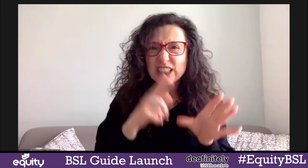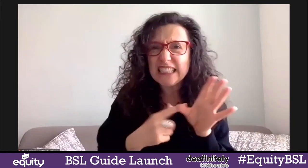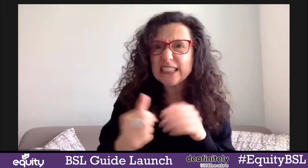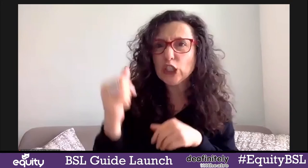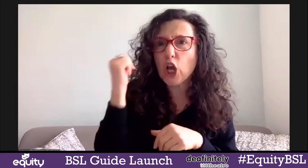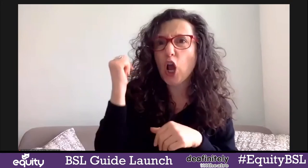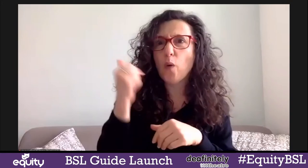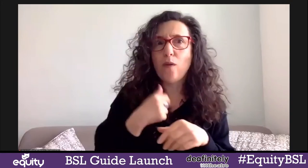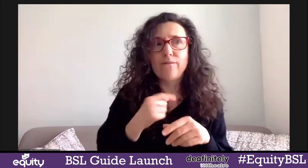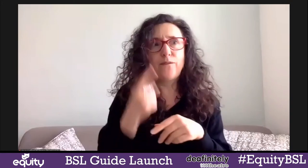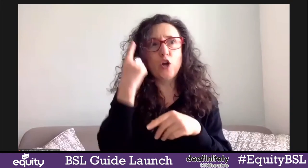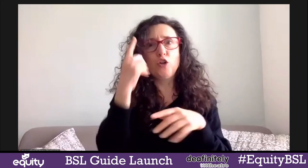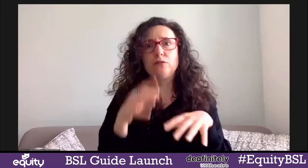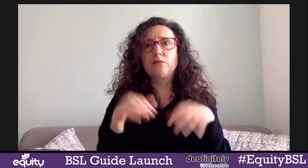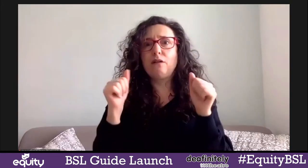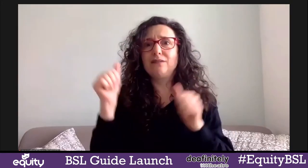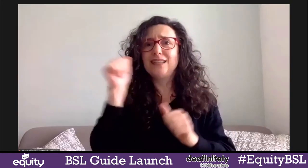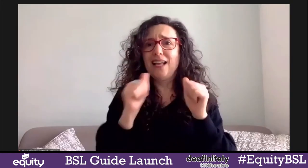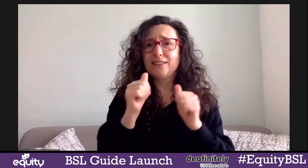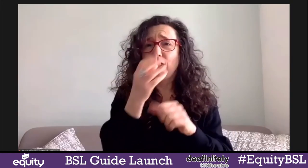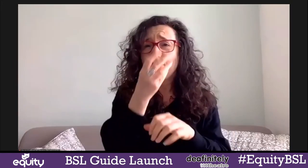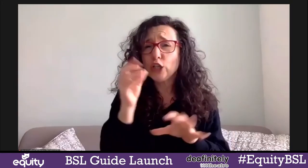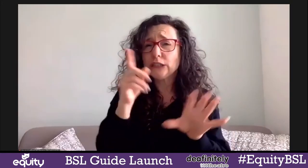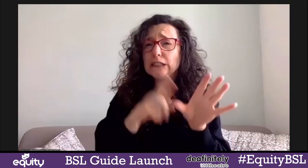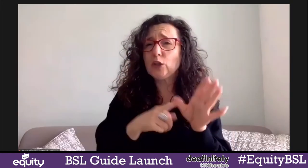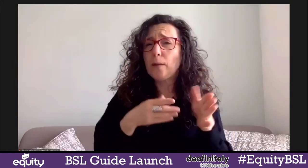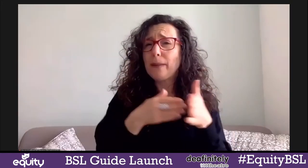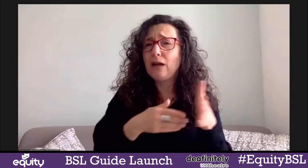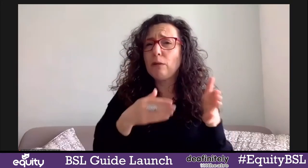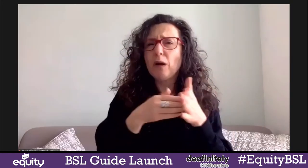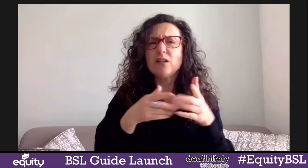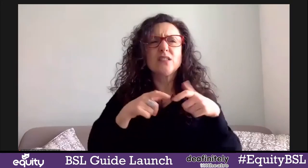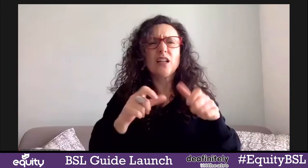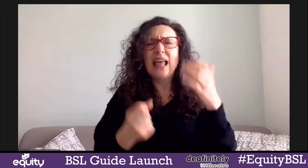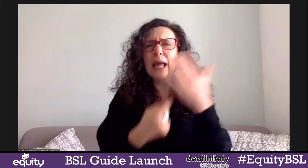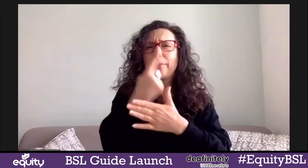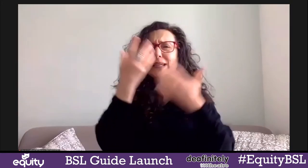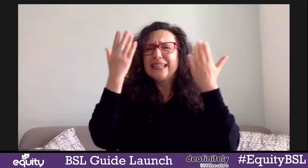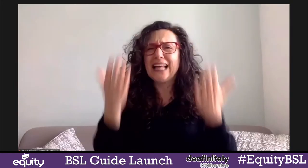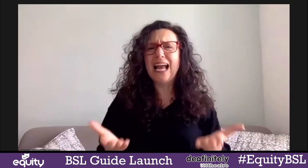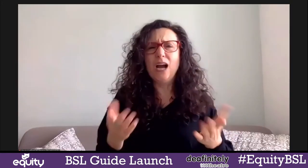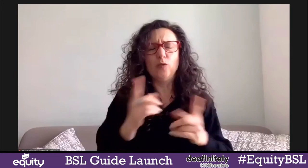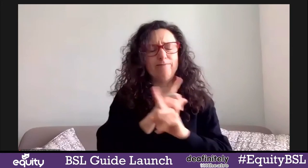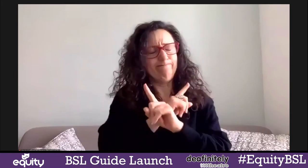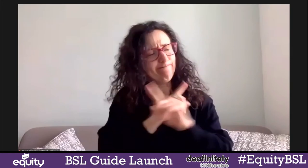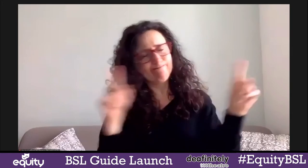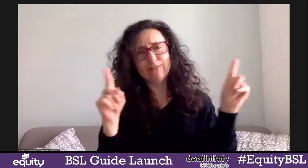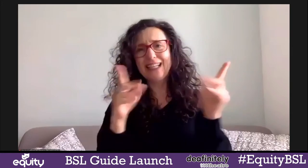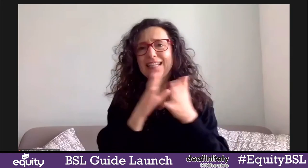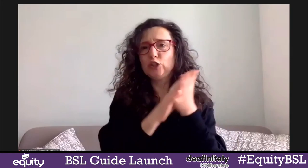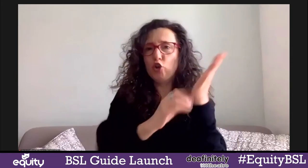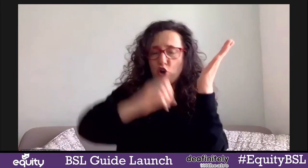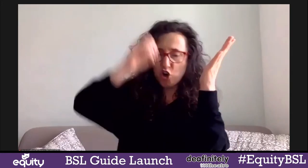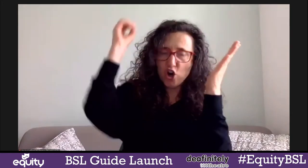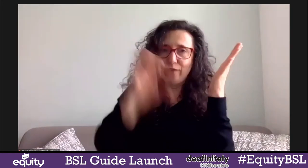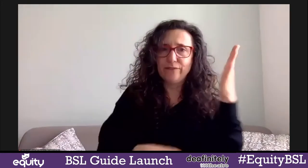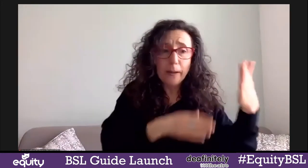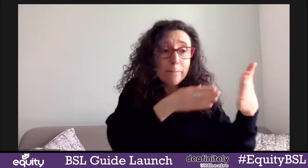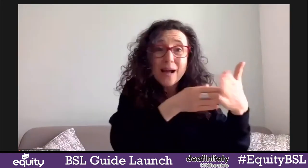for, you know, gosh, 30 years ago now. You know, gosh, I first started acting 30 years ago. And the barriers, unfortunately, are